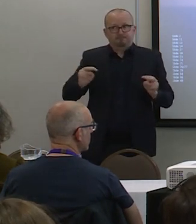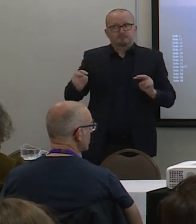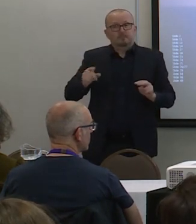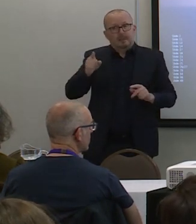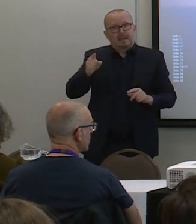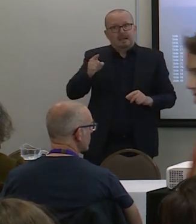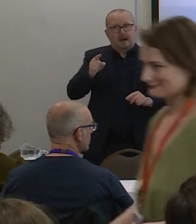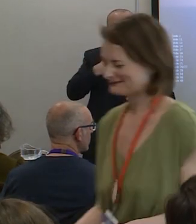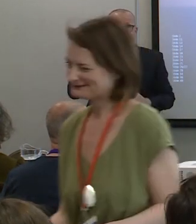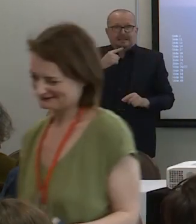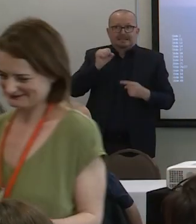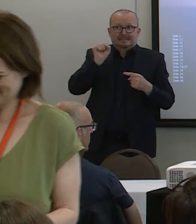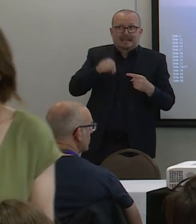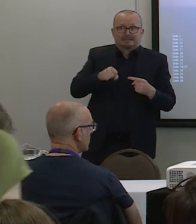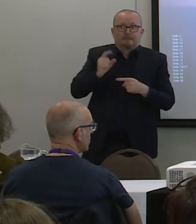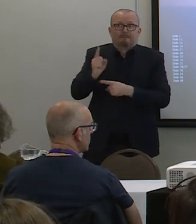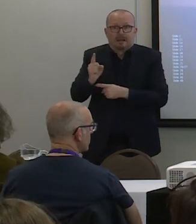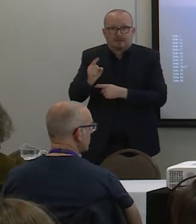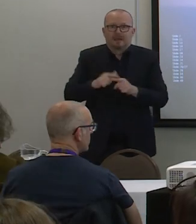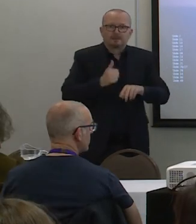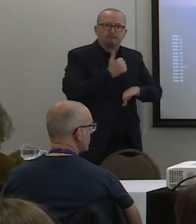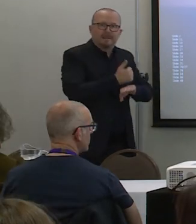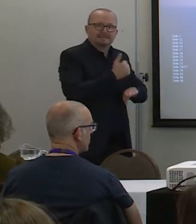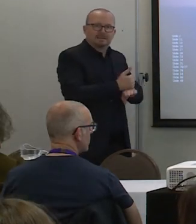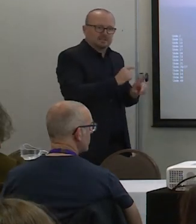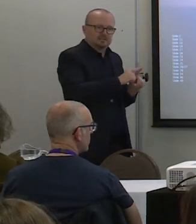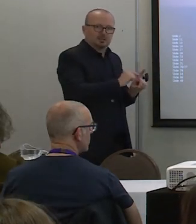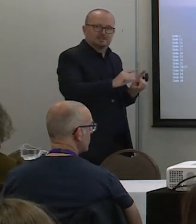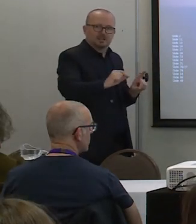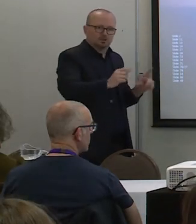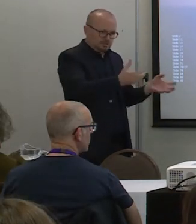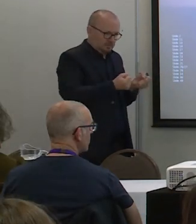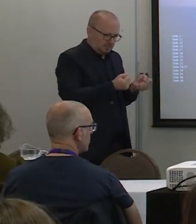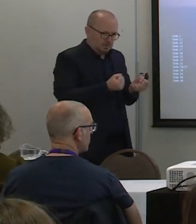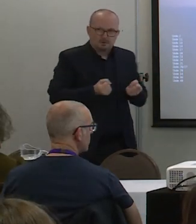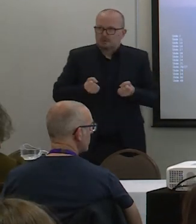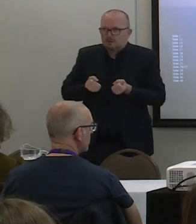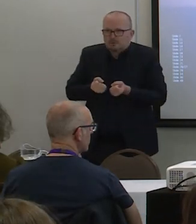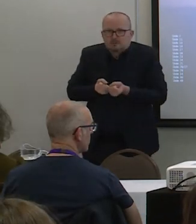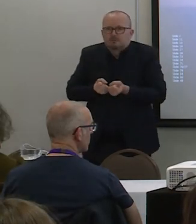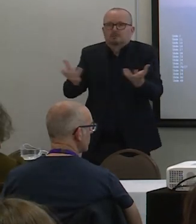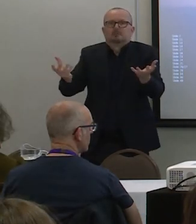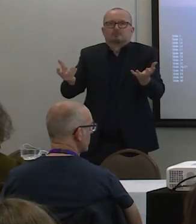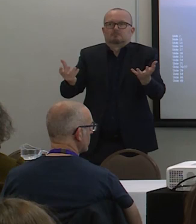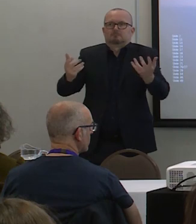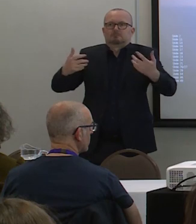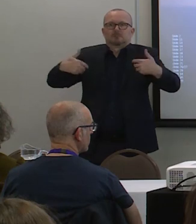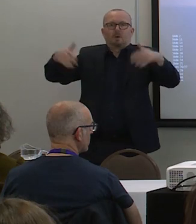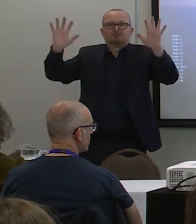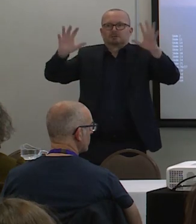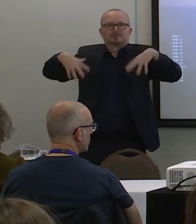That's just basic digitization. Then release it and let the world go nuts with it. Yeah. And do whatever it is they need to do with